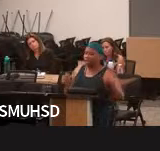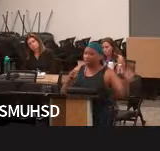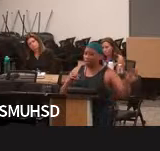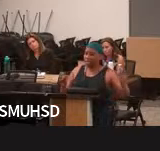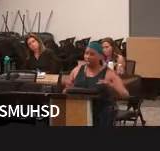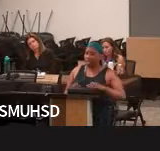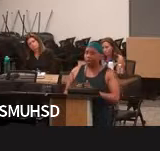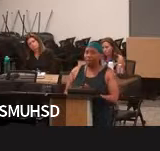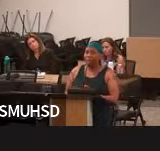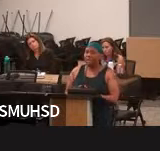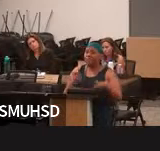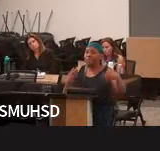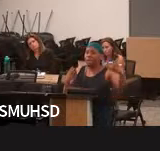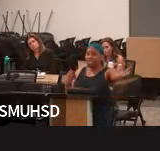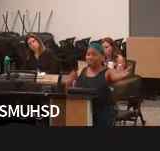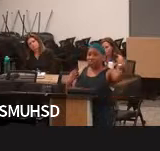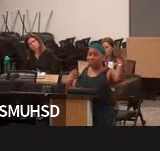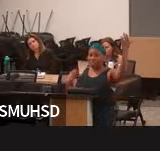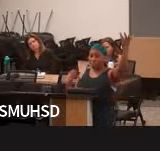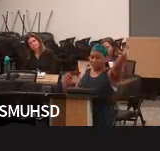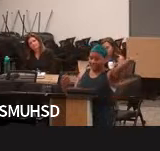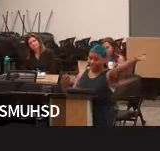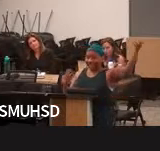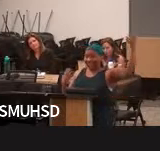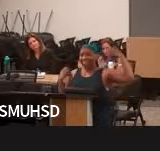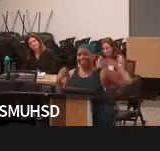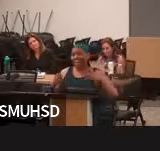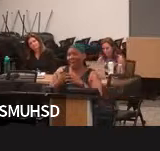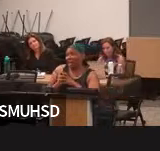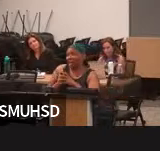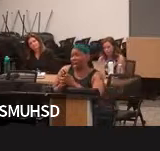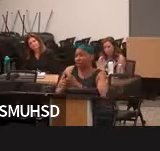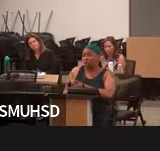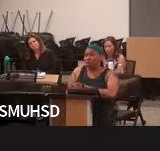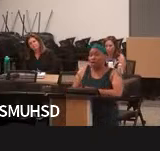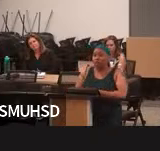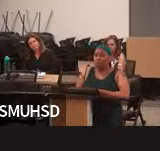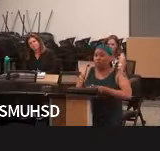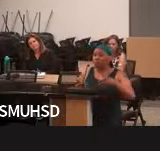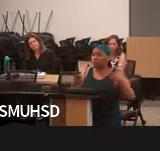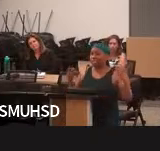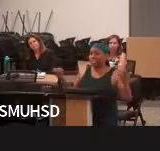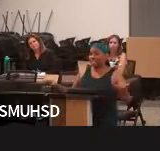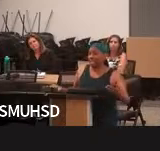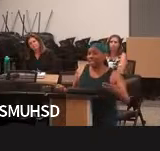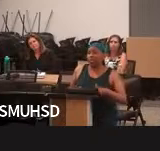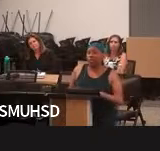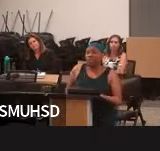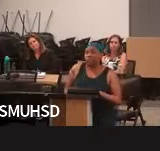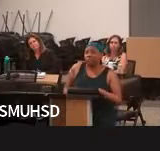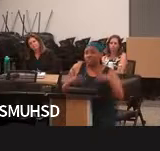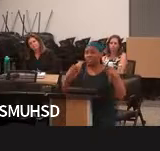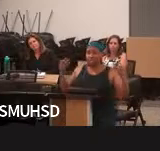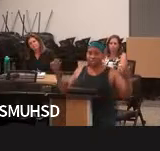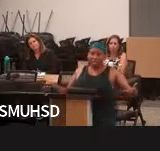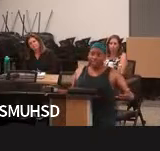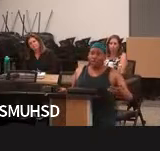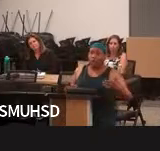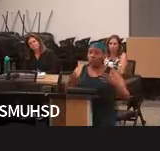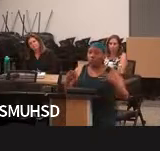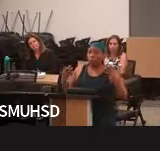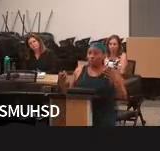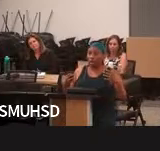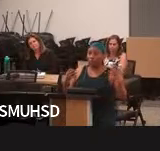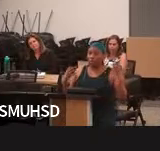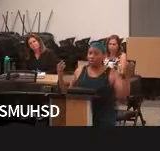agenda, but I'll get to that later. So here are some of the feedback that I got from people who attended. So it was a safe space